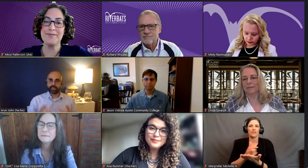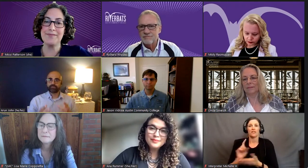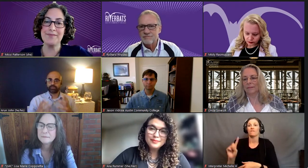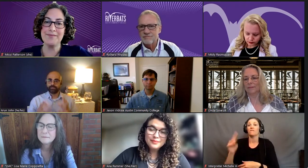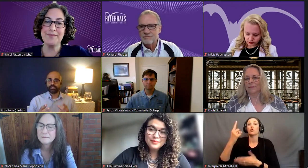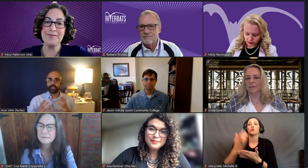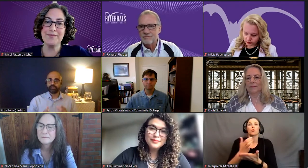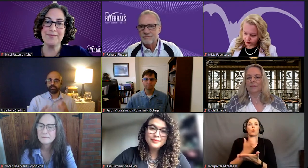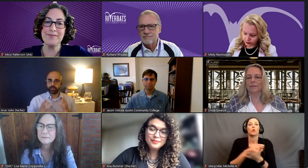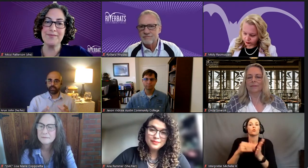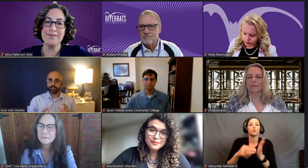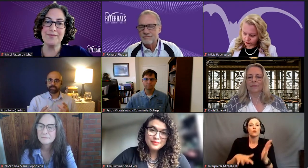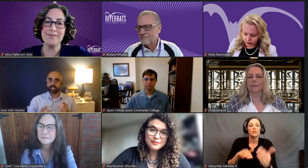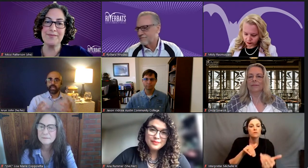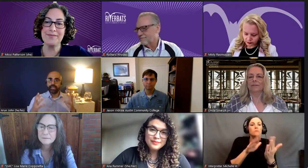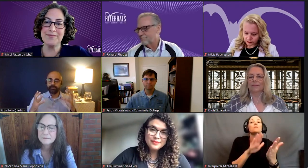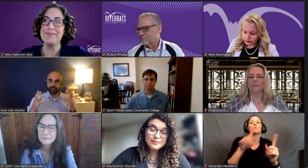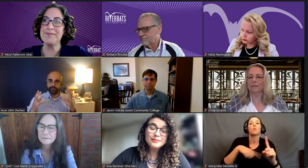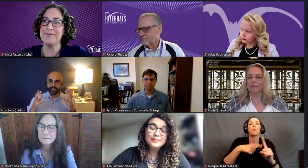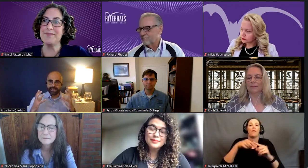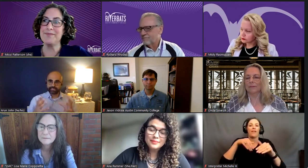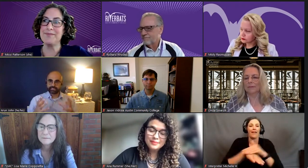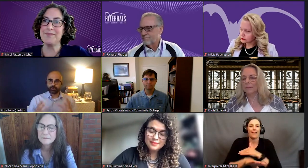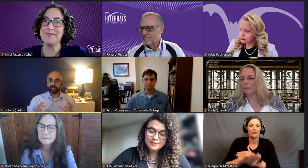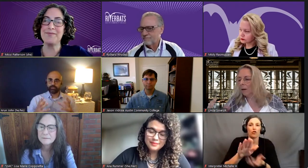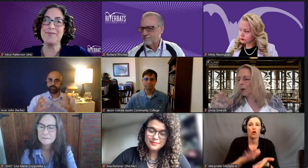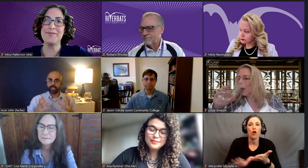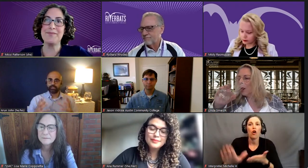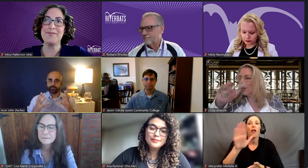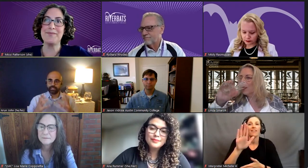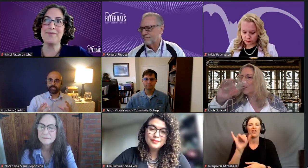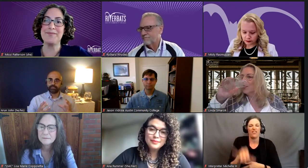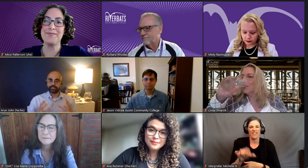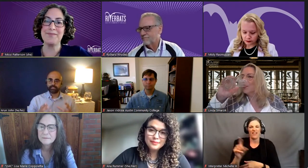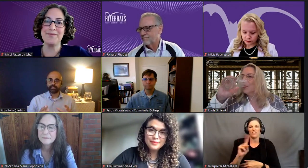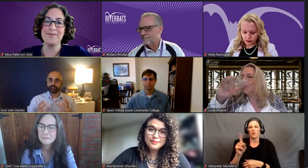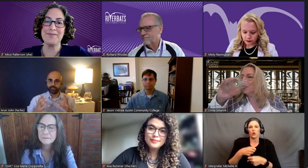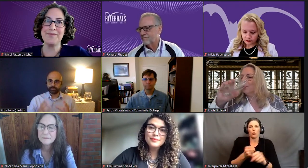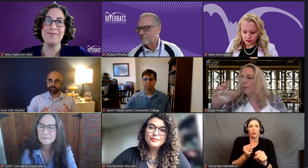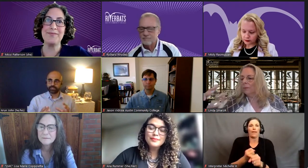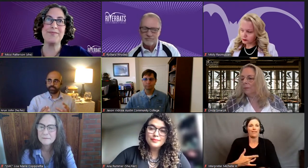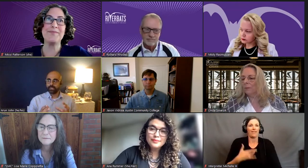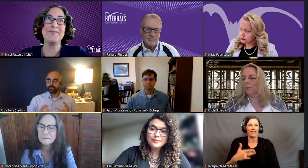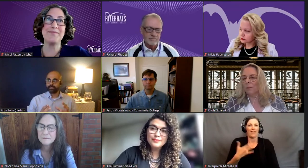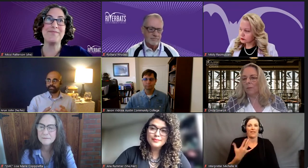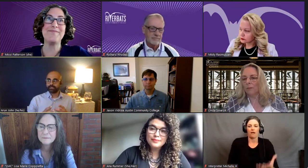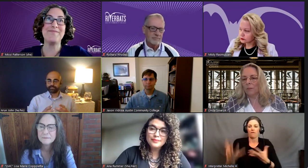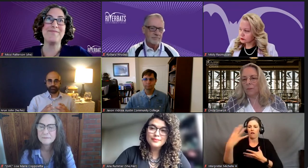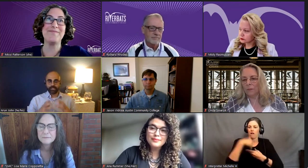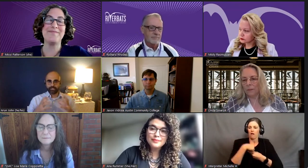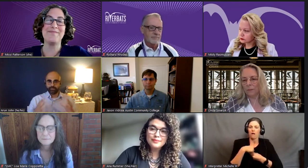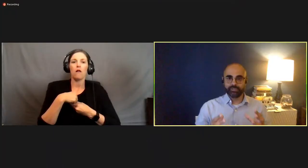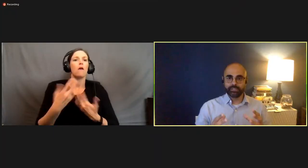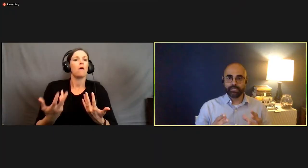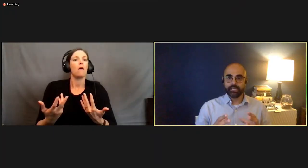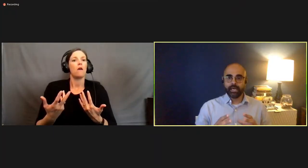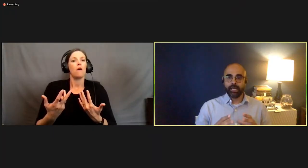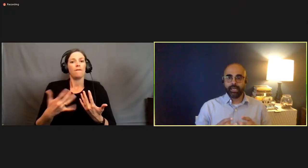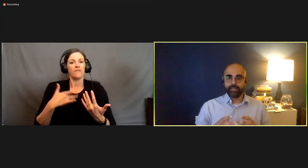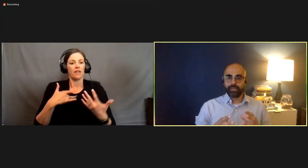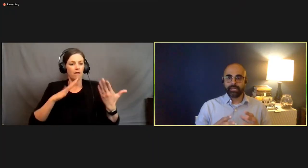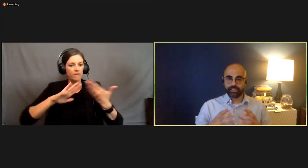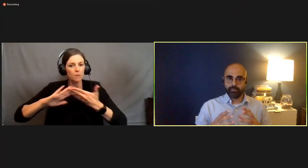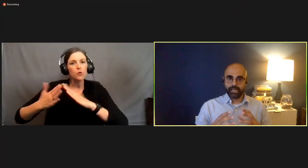encounter when they come into college. And if that's where you kind of create the sense of inclusion, the sense of community,